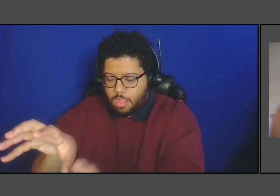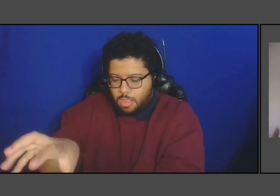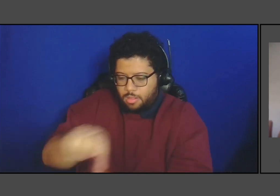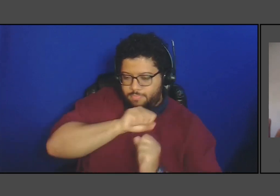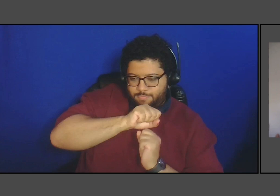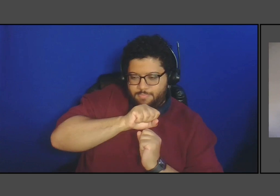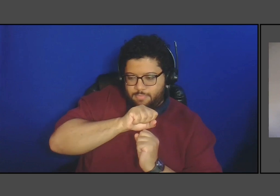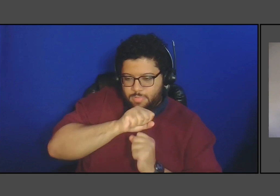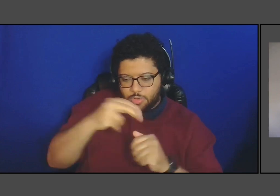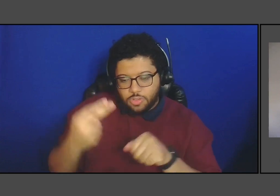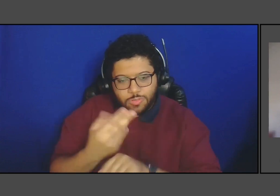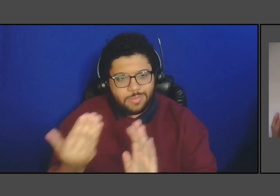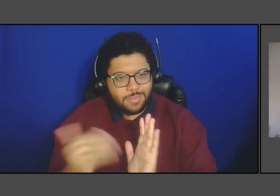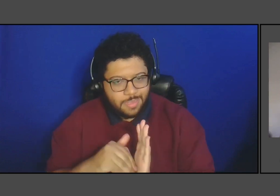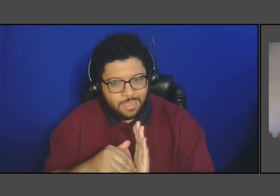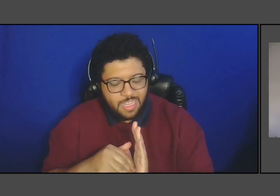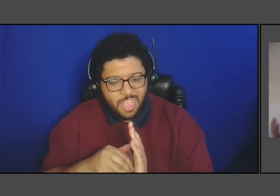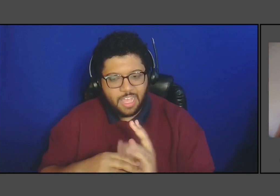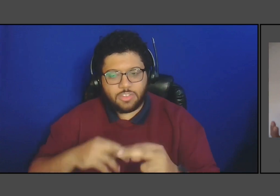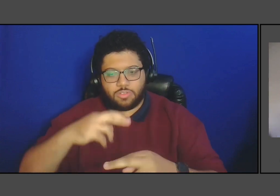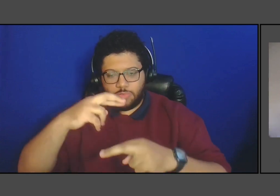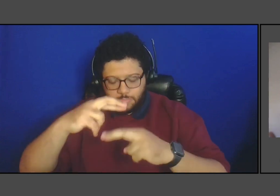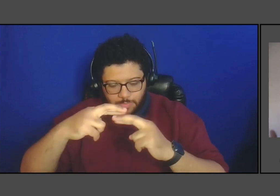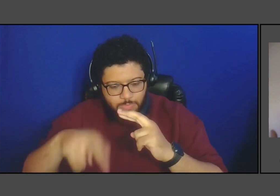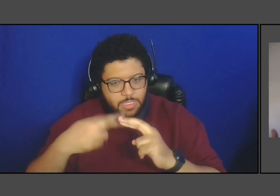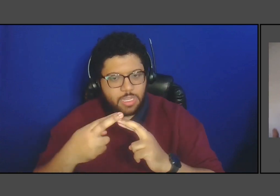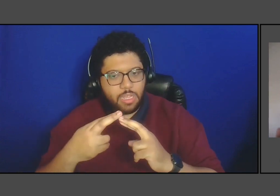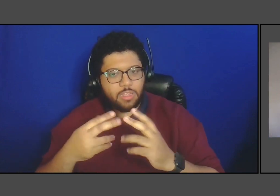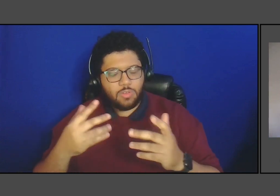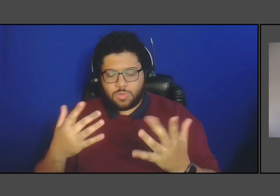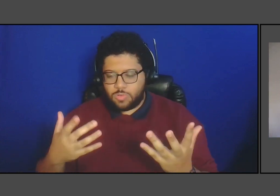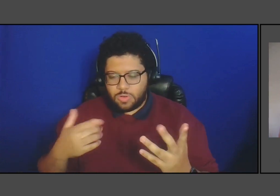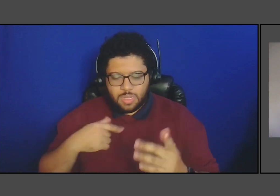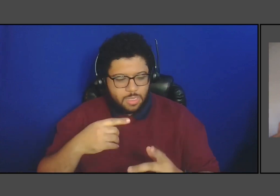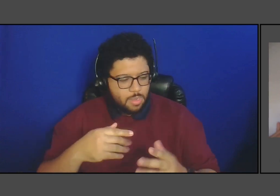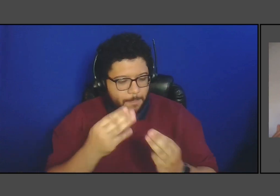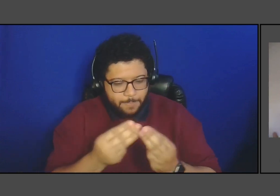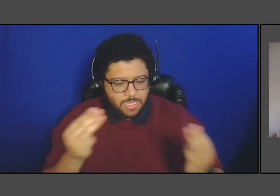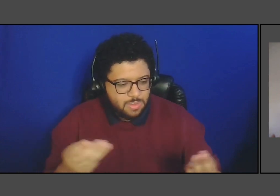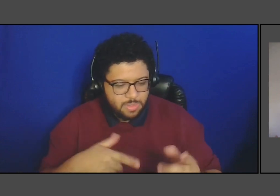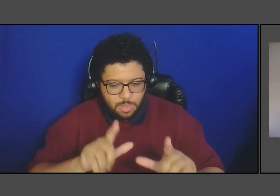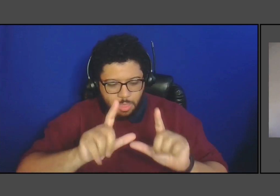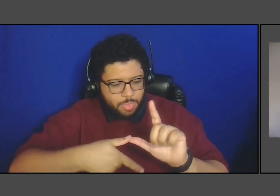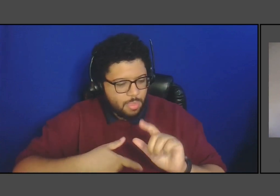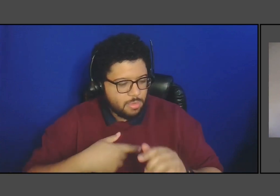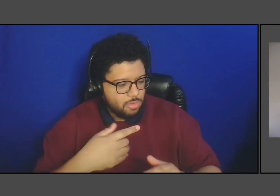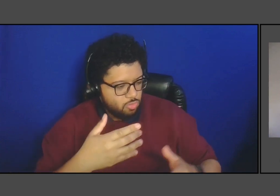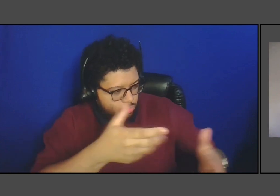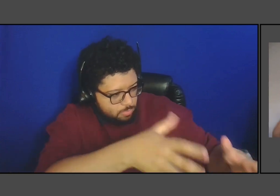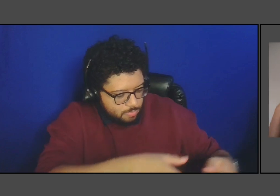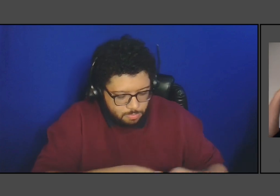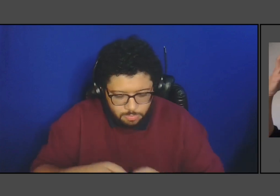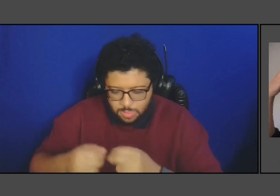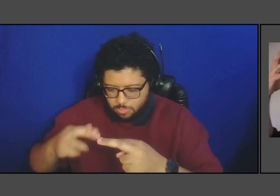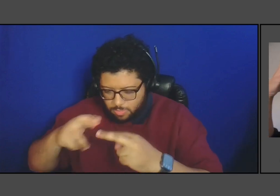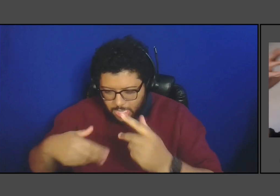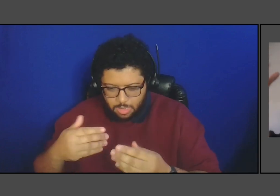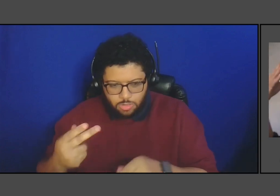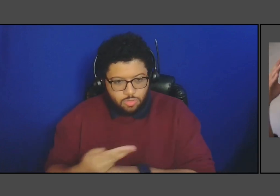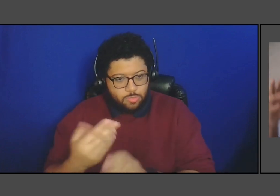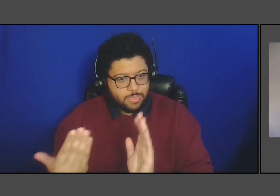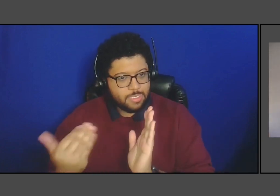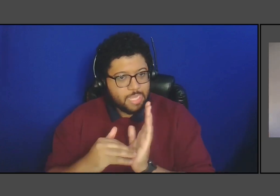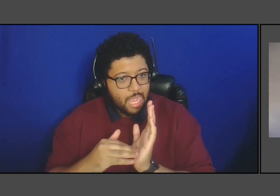tell something new out of old materials that don't work anymore. So it really works in a physical level as well as